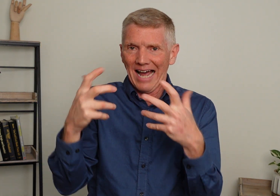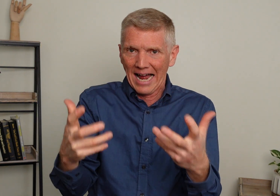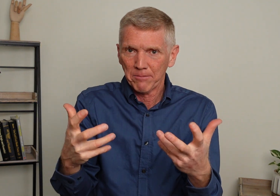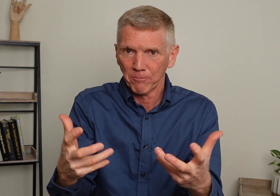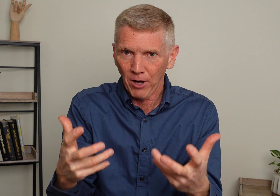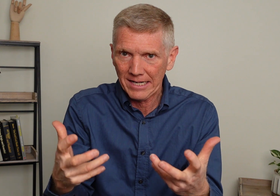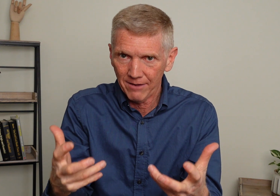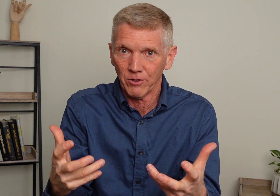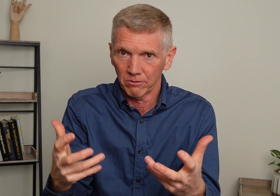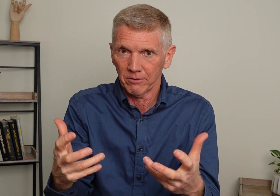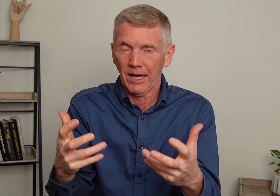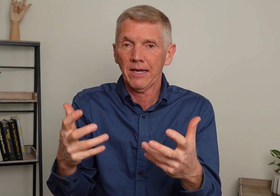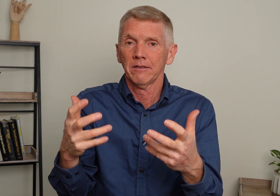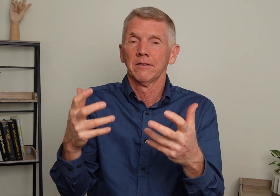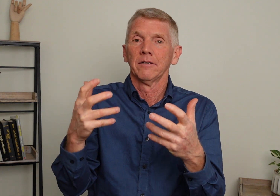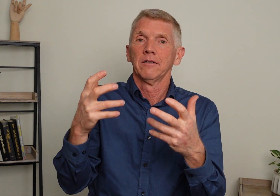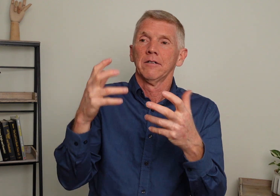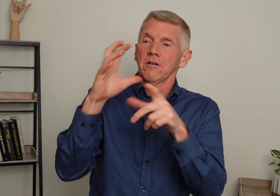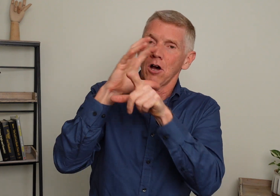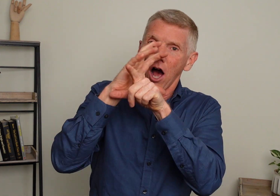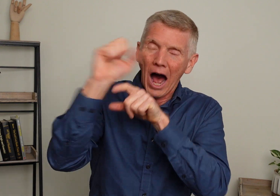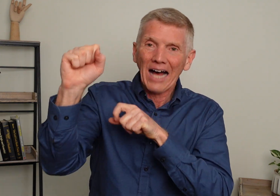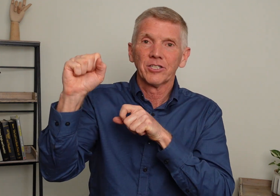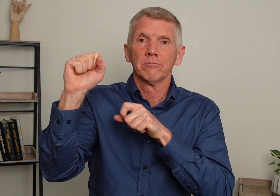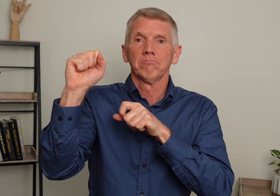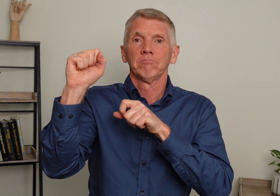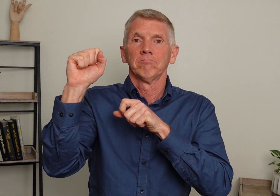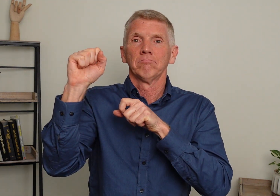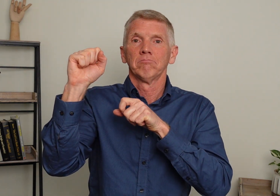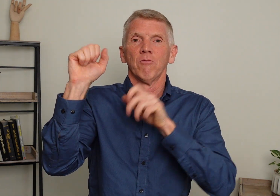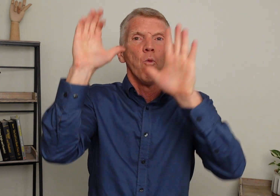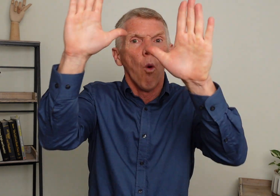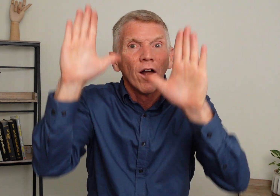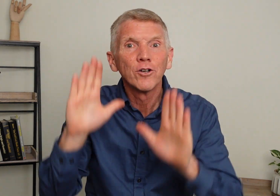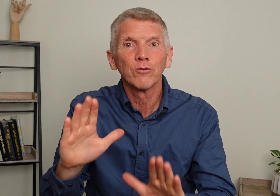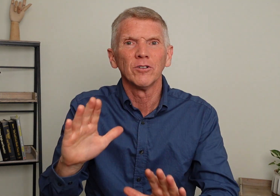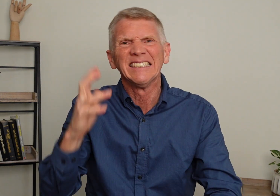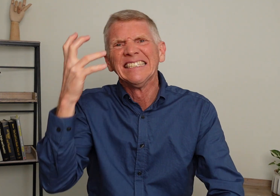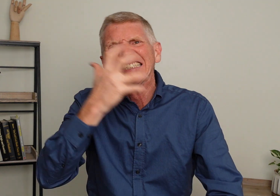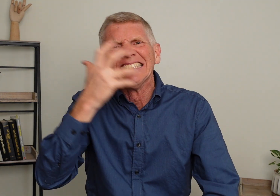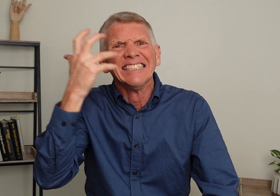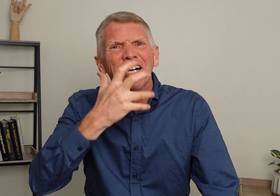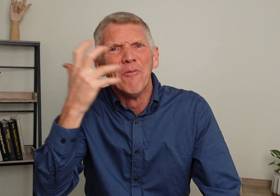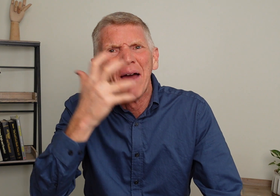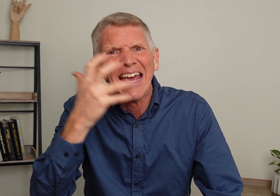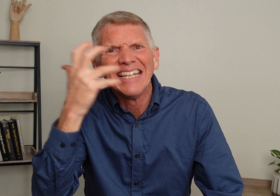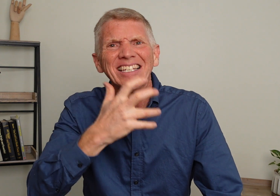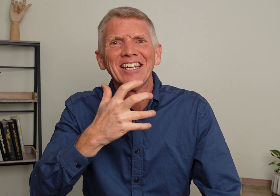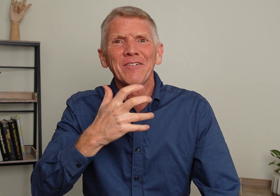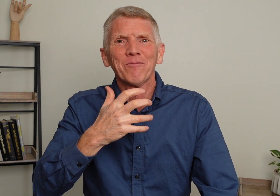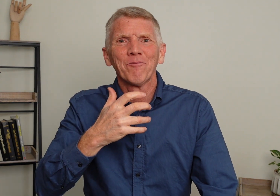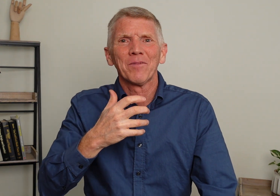concept I'm trying to give you, okay? Awesome, wonderful, amazing,